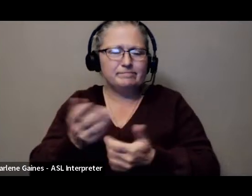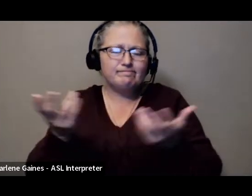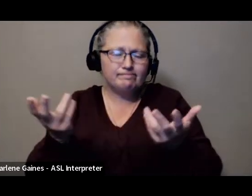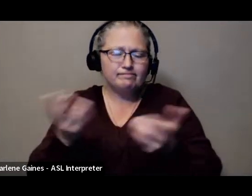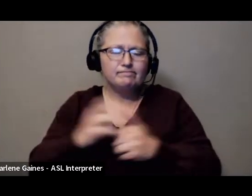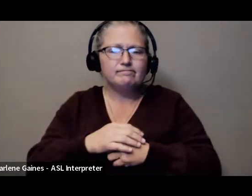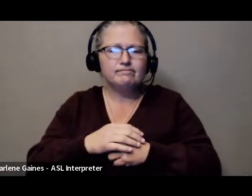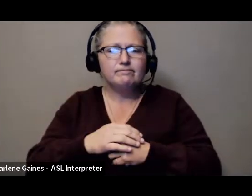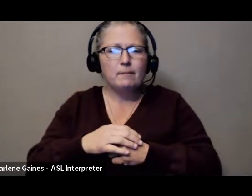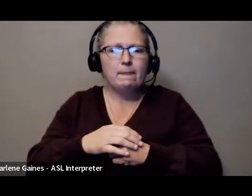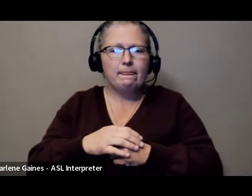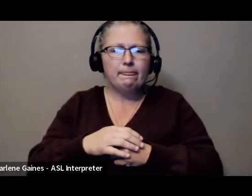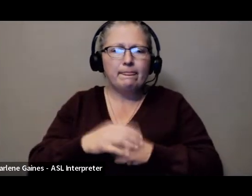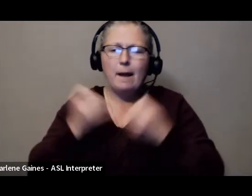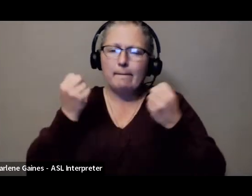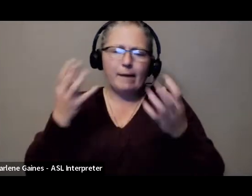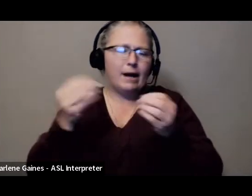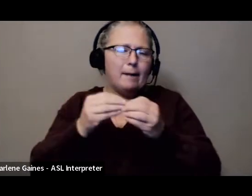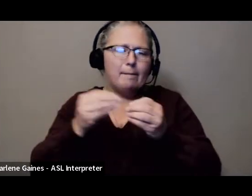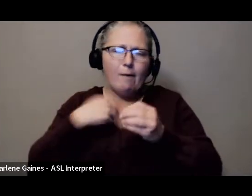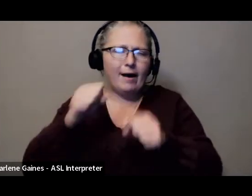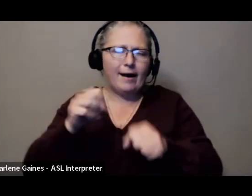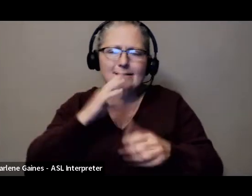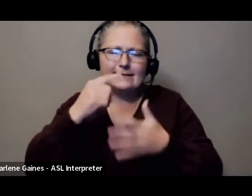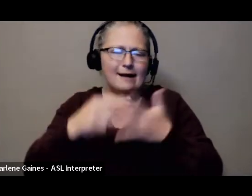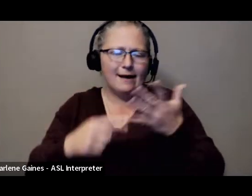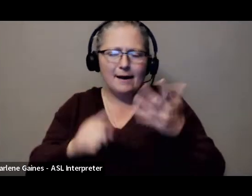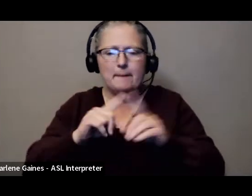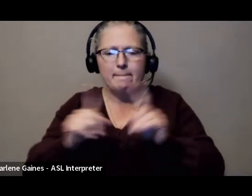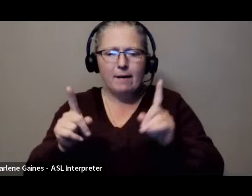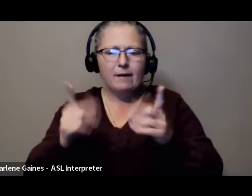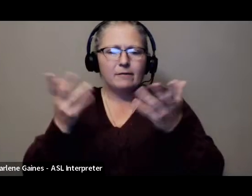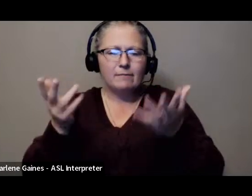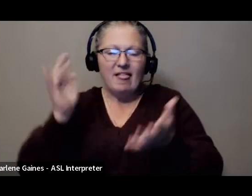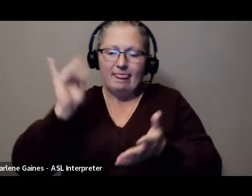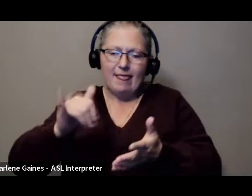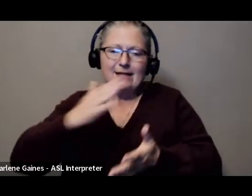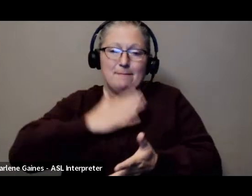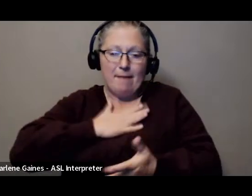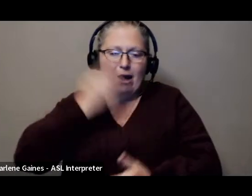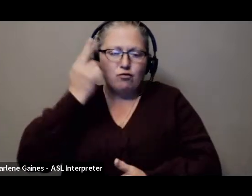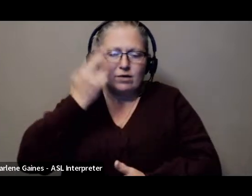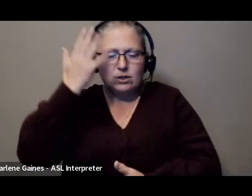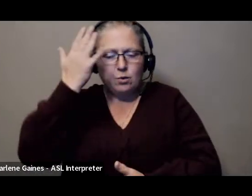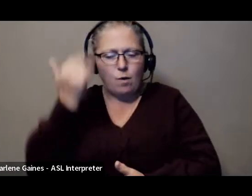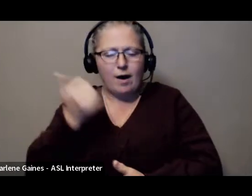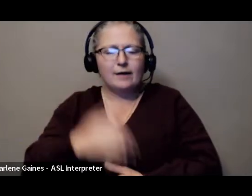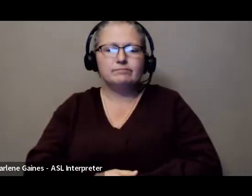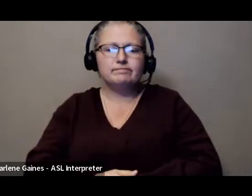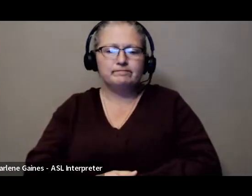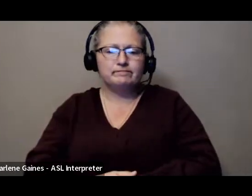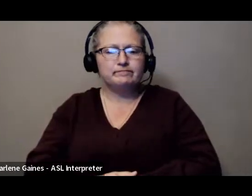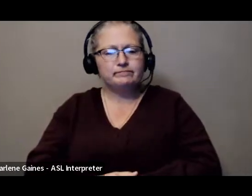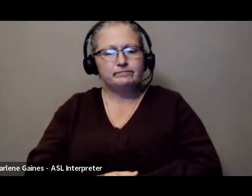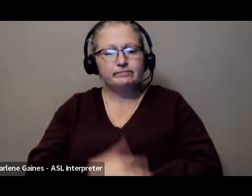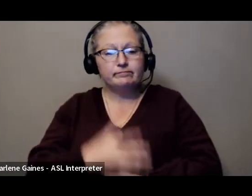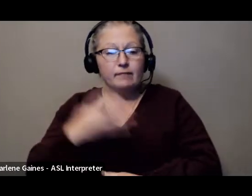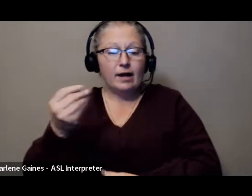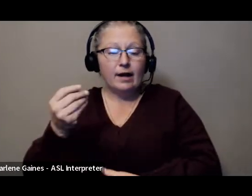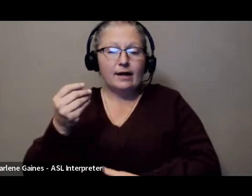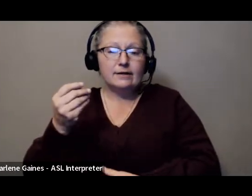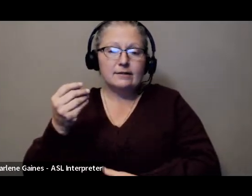So there are so many more things I can say, but that is my reasoning why.